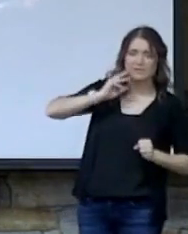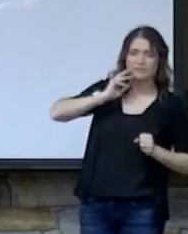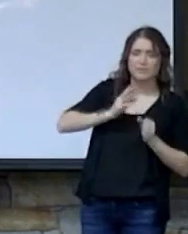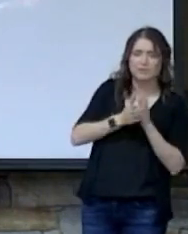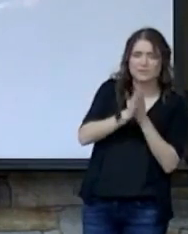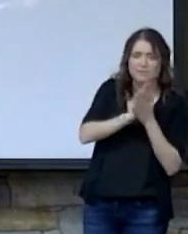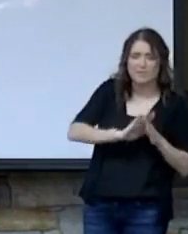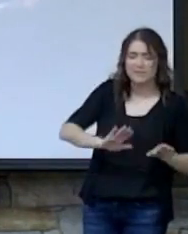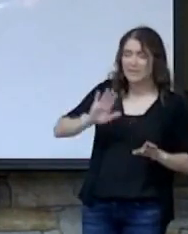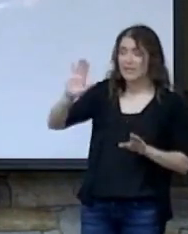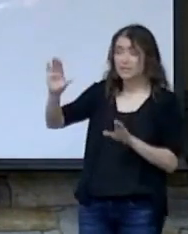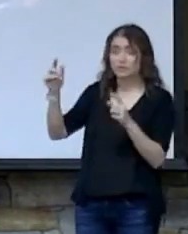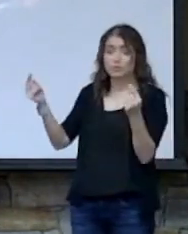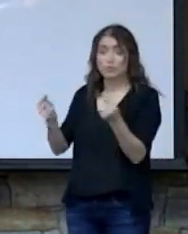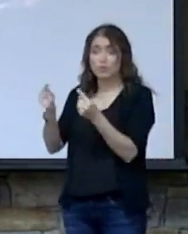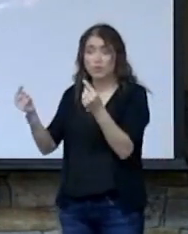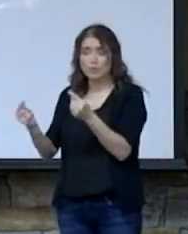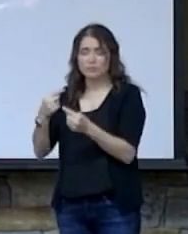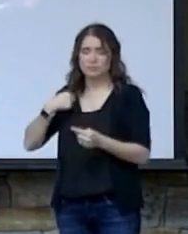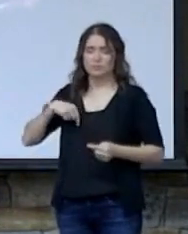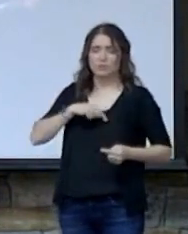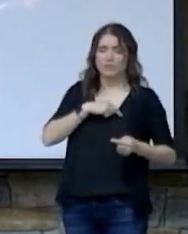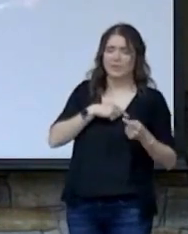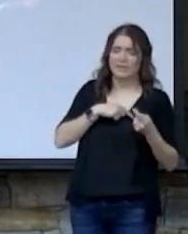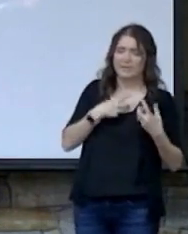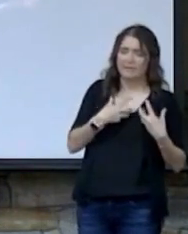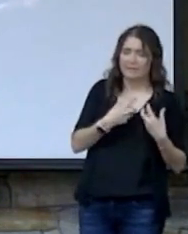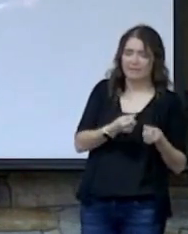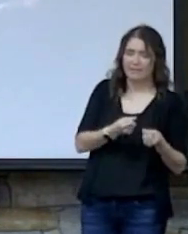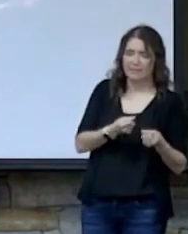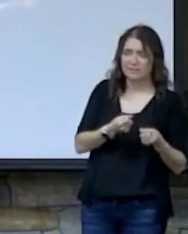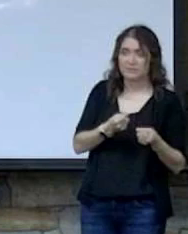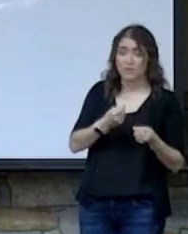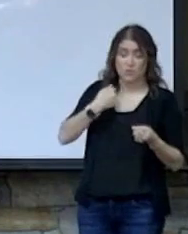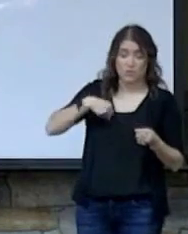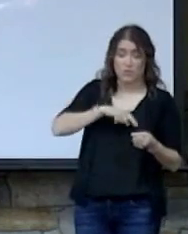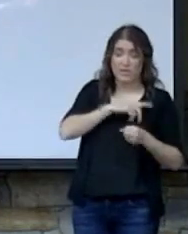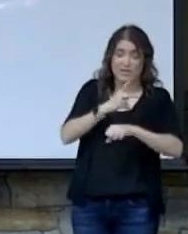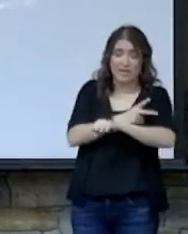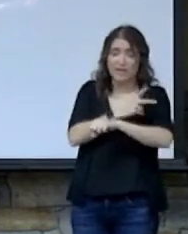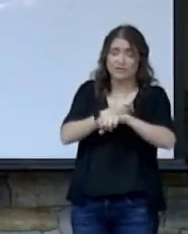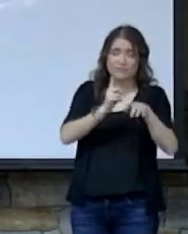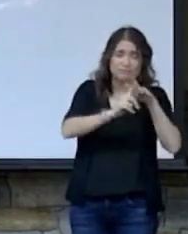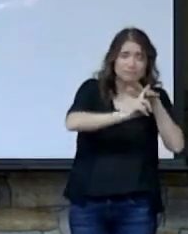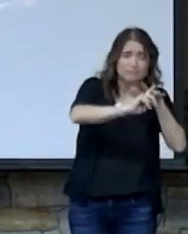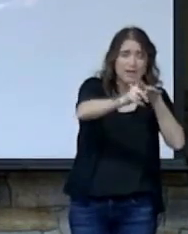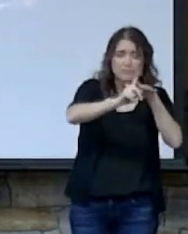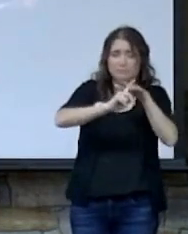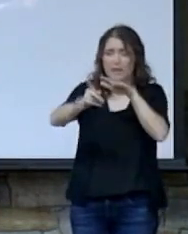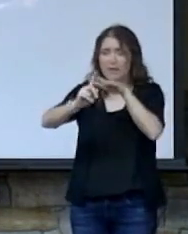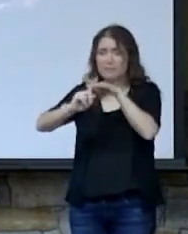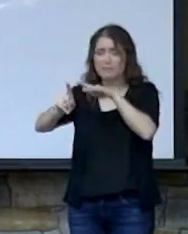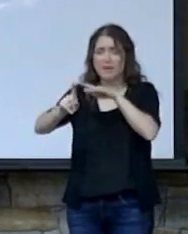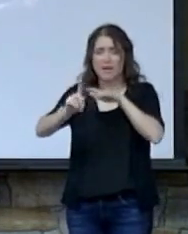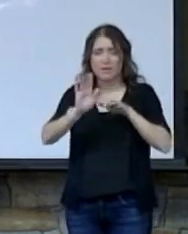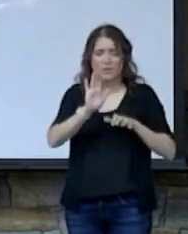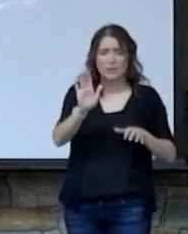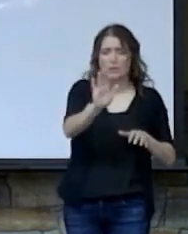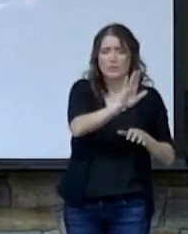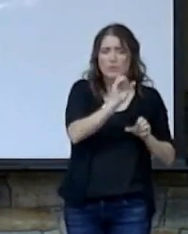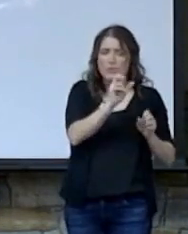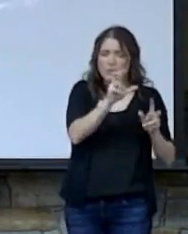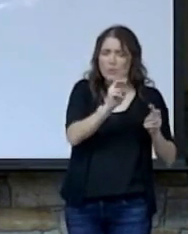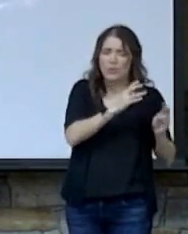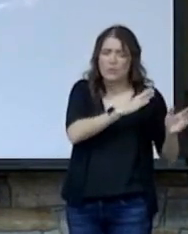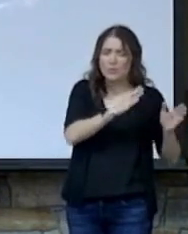are healed. All we like sheep have gone astray. We've turned everyone to his own way. And